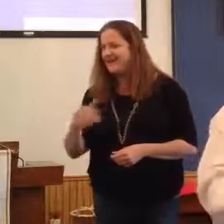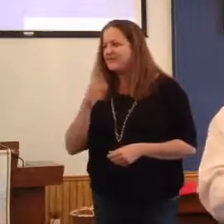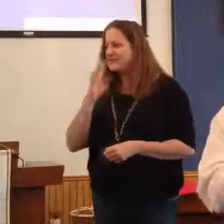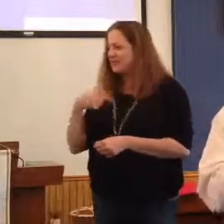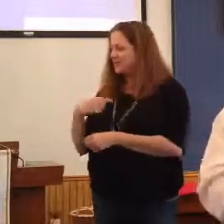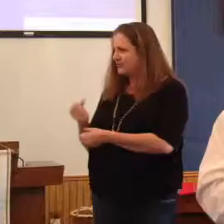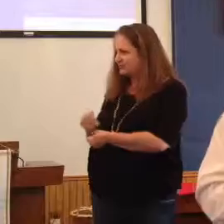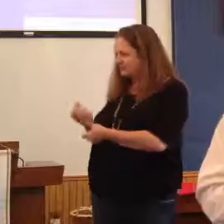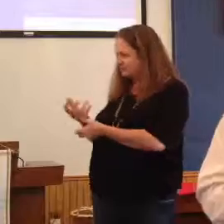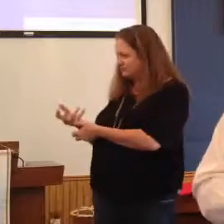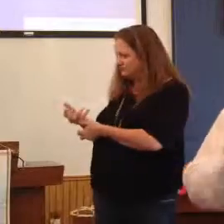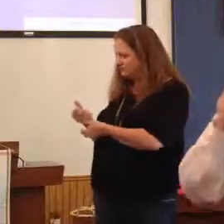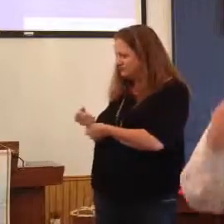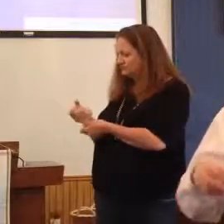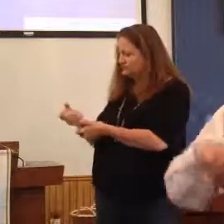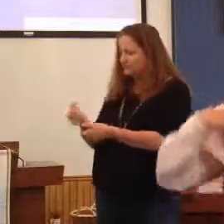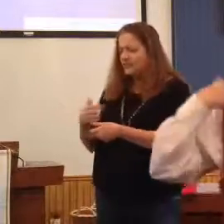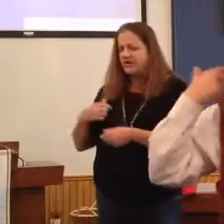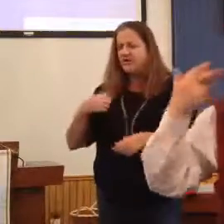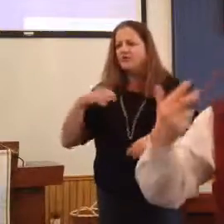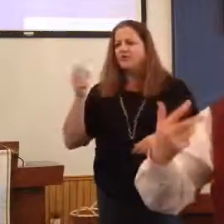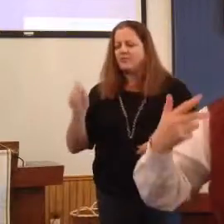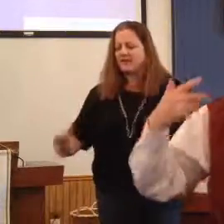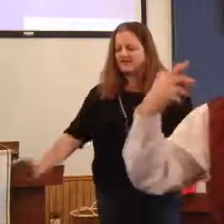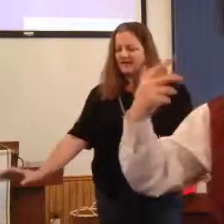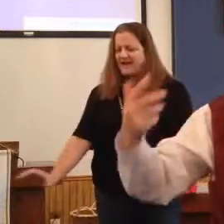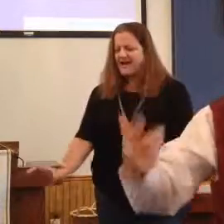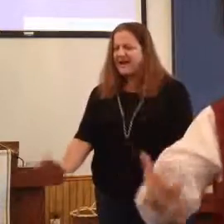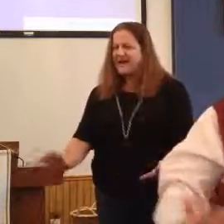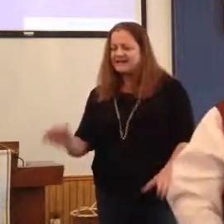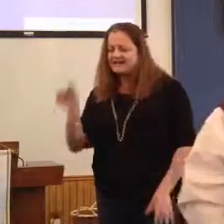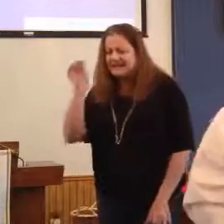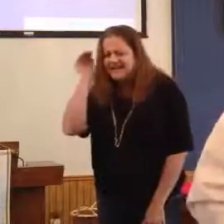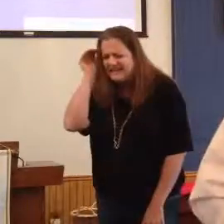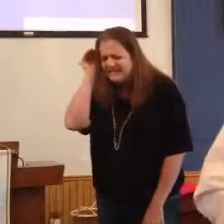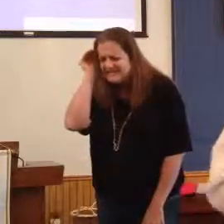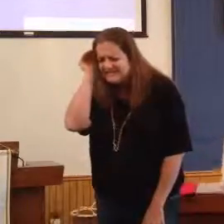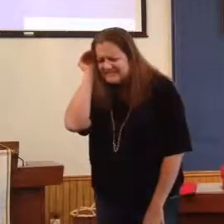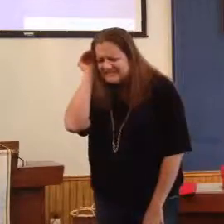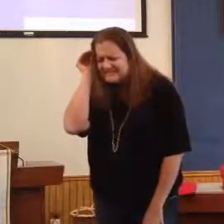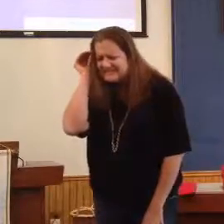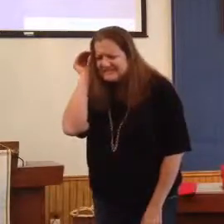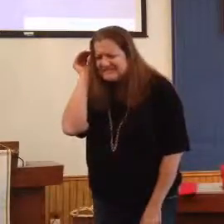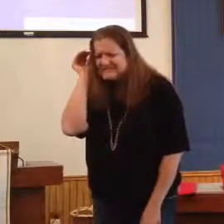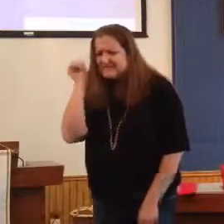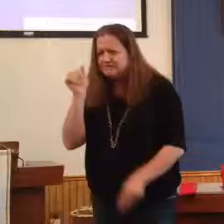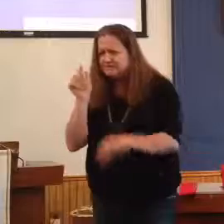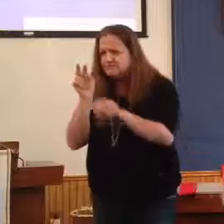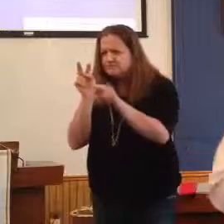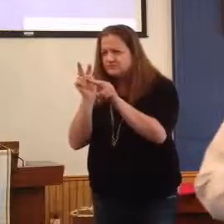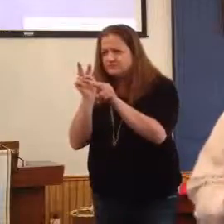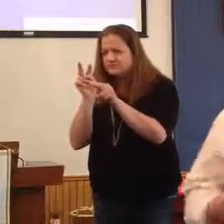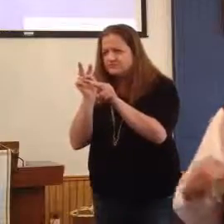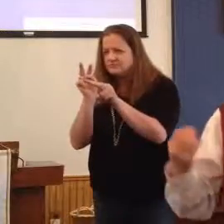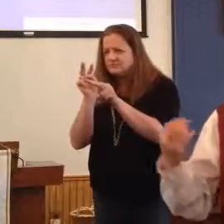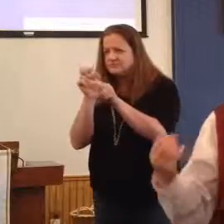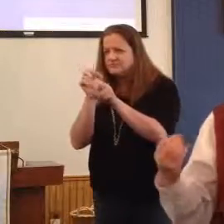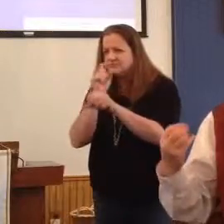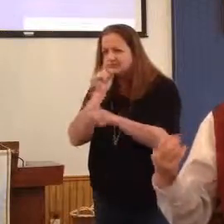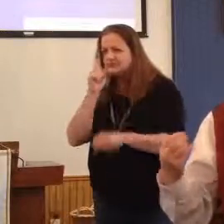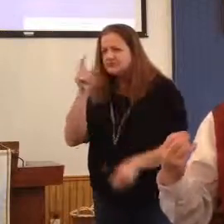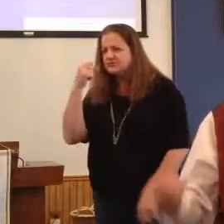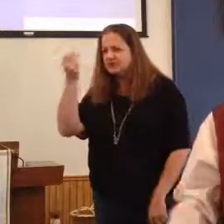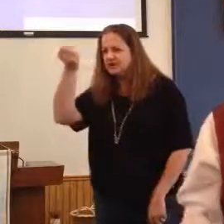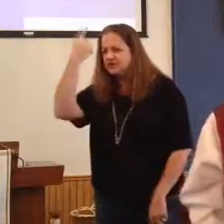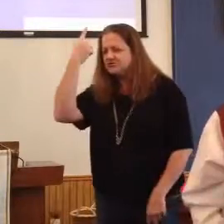Speaking's not enough. We have to actively listen. We have to listen to make sure that